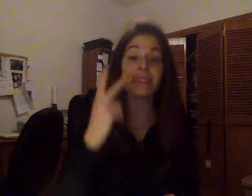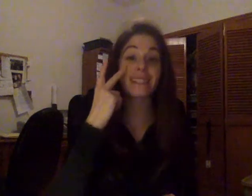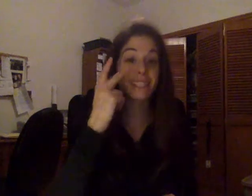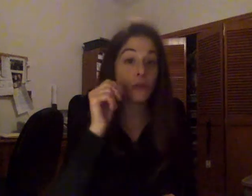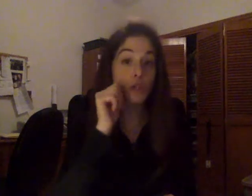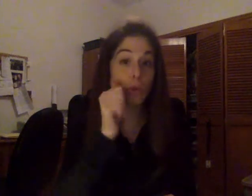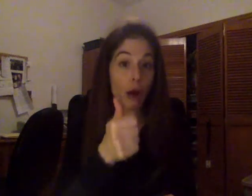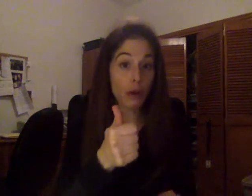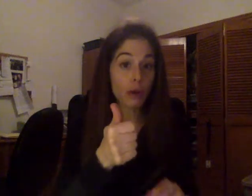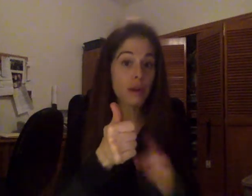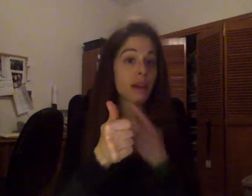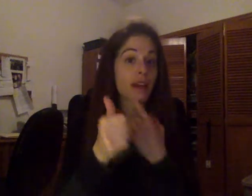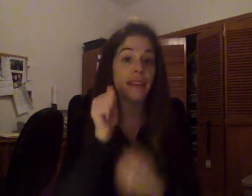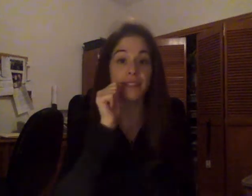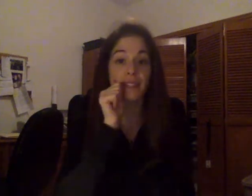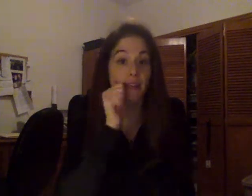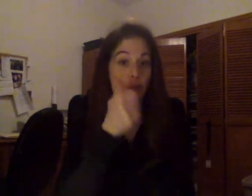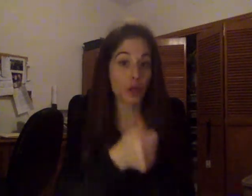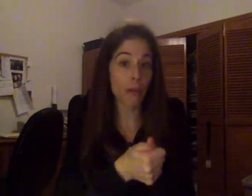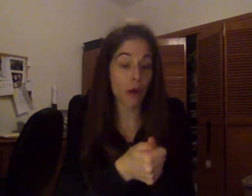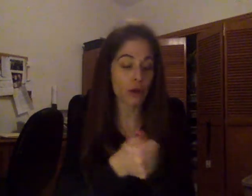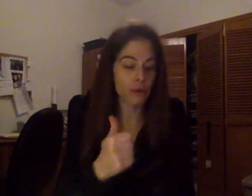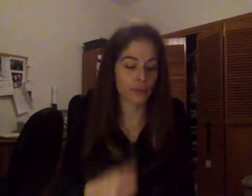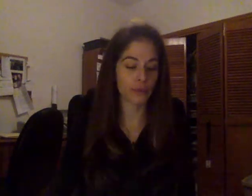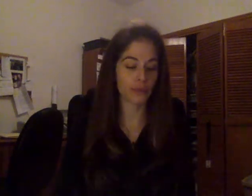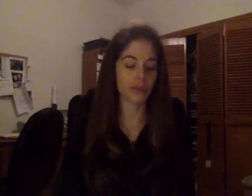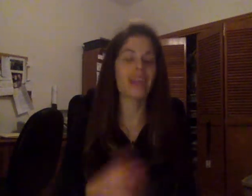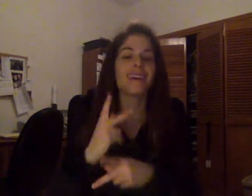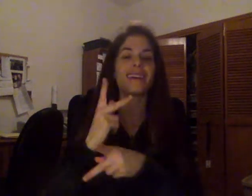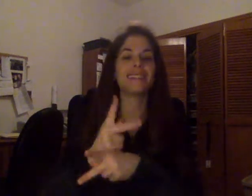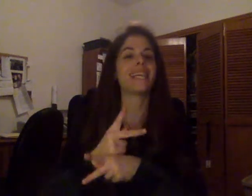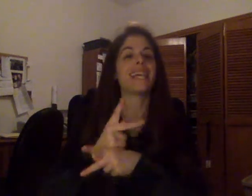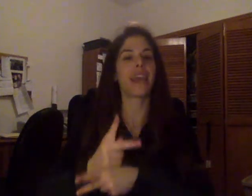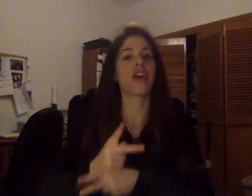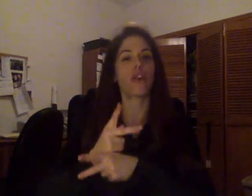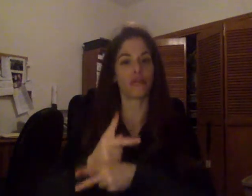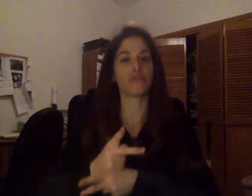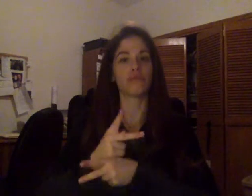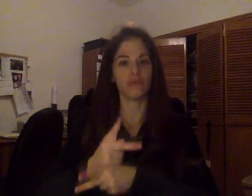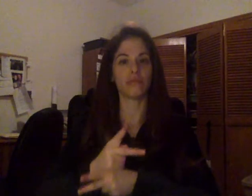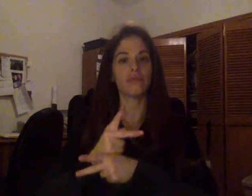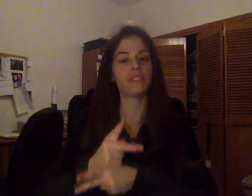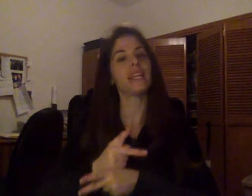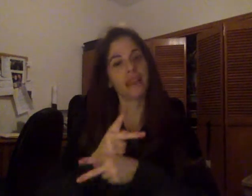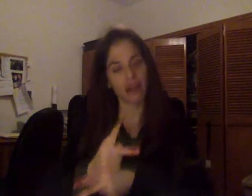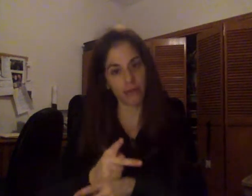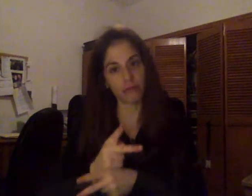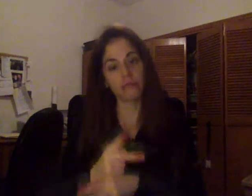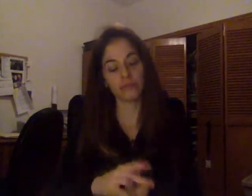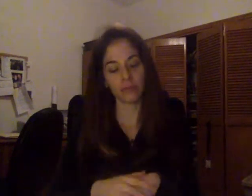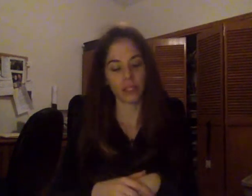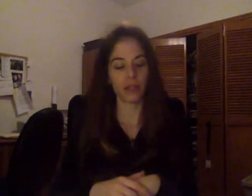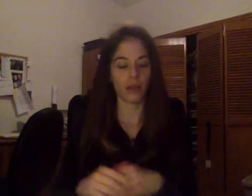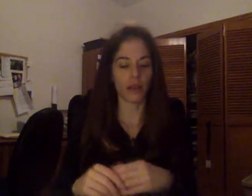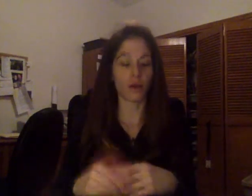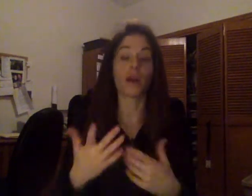See you tomorrow, and it's the sign for tomorrow. Take care. Take care. Or it could